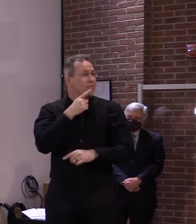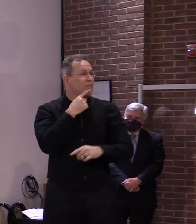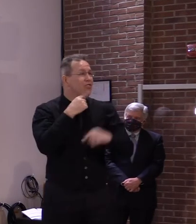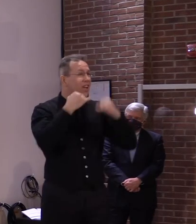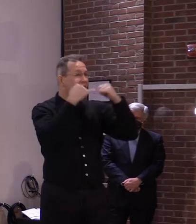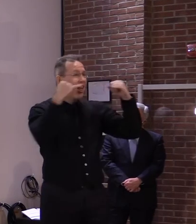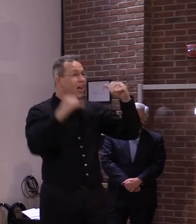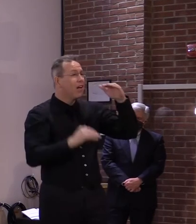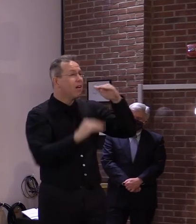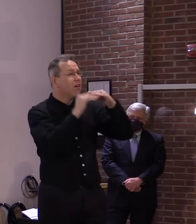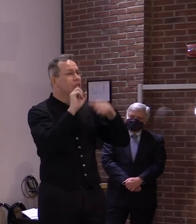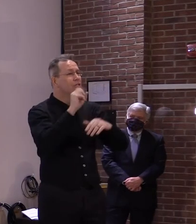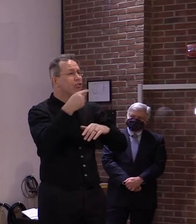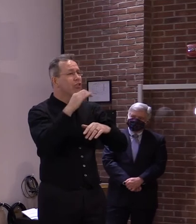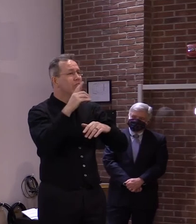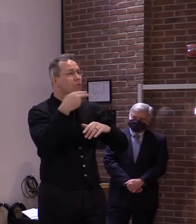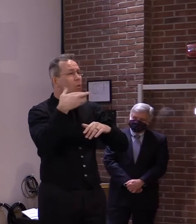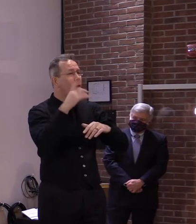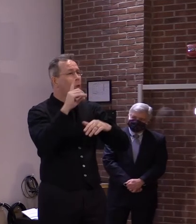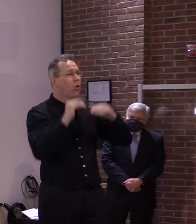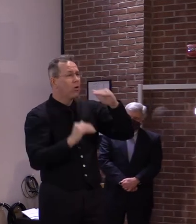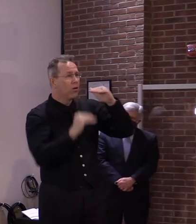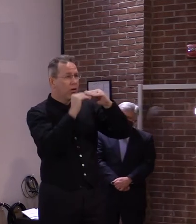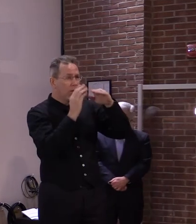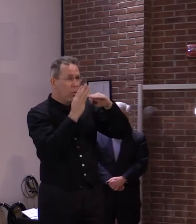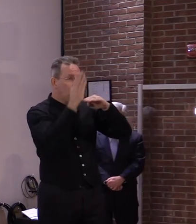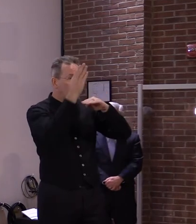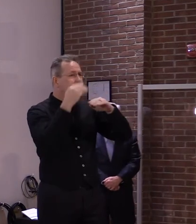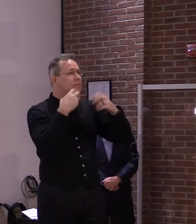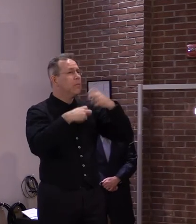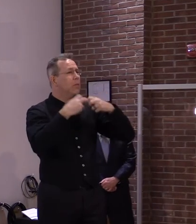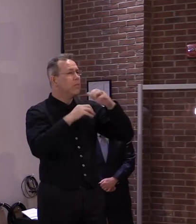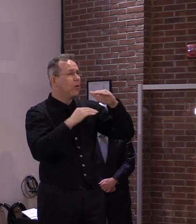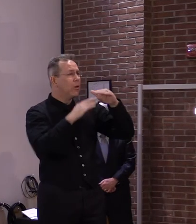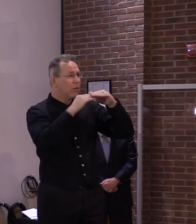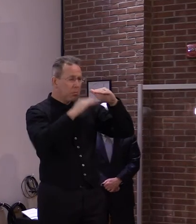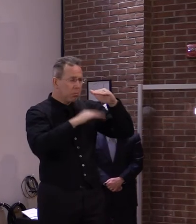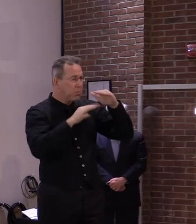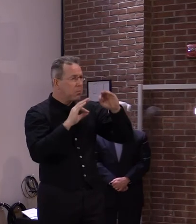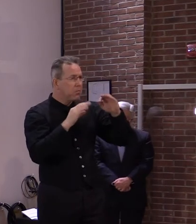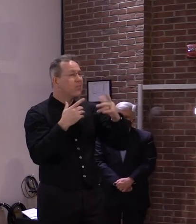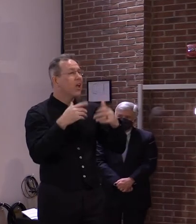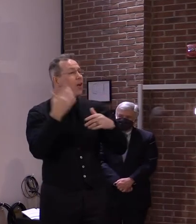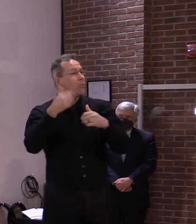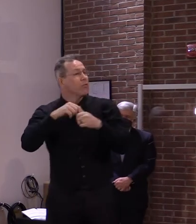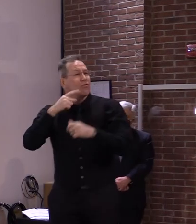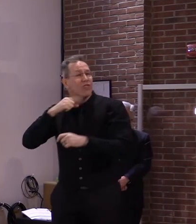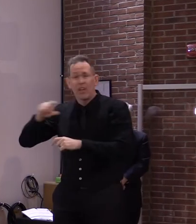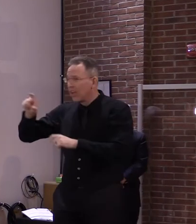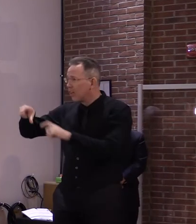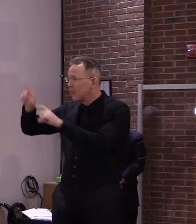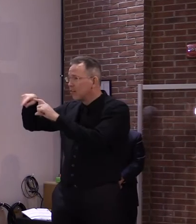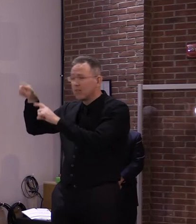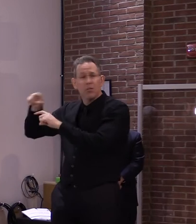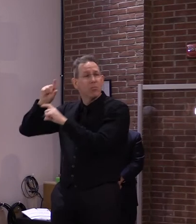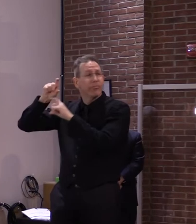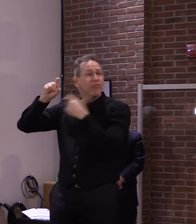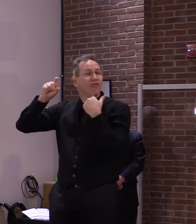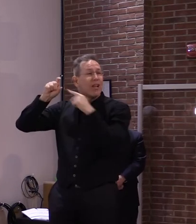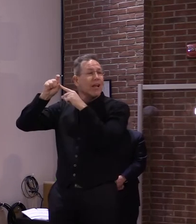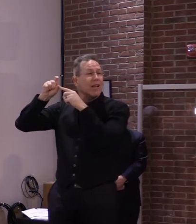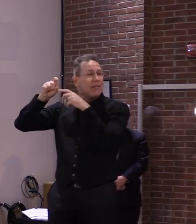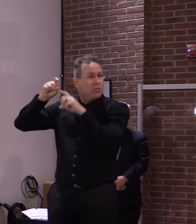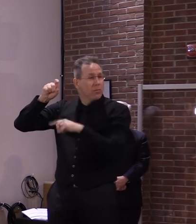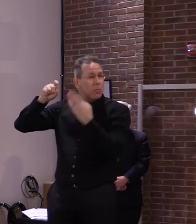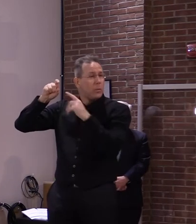dying of covid and where they weren't and out of 180 deaths now in the state there's in the vicinity of